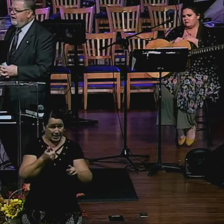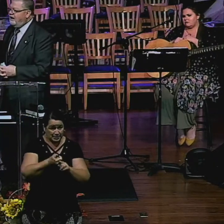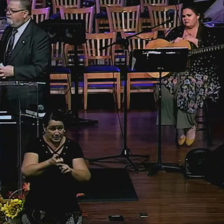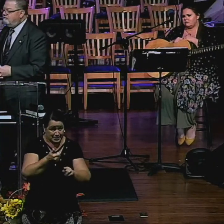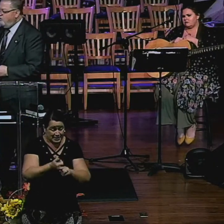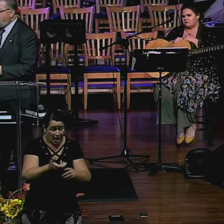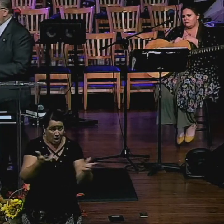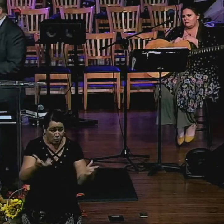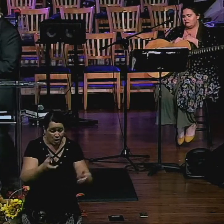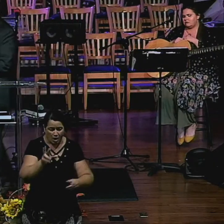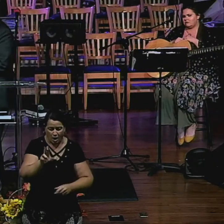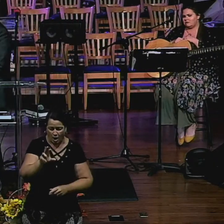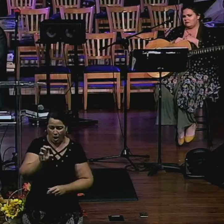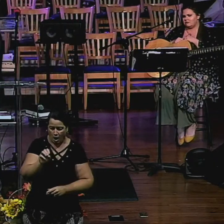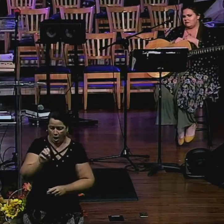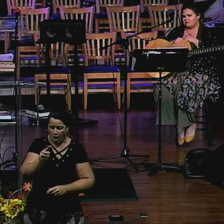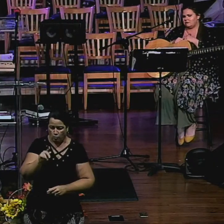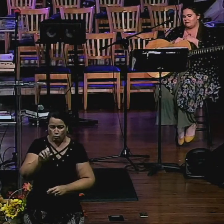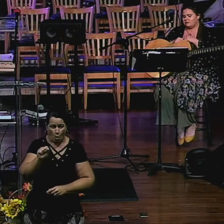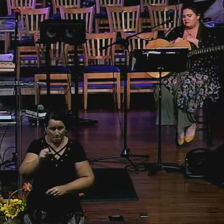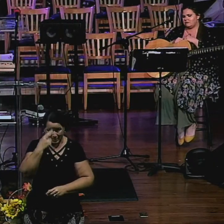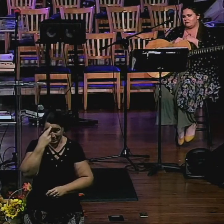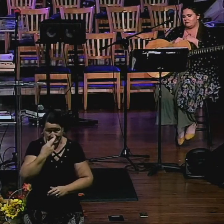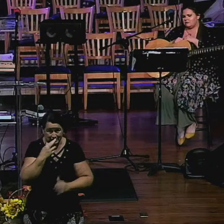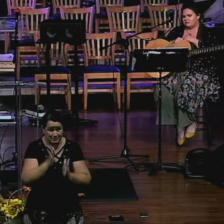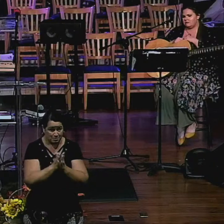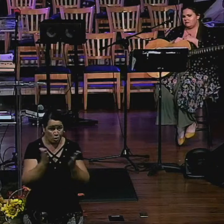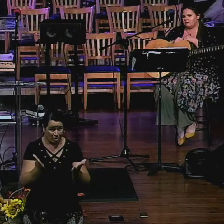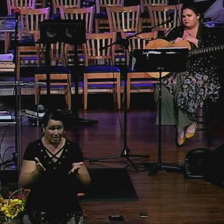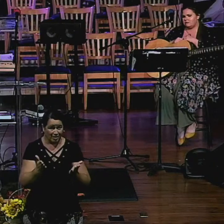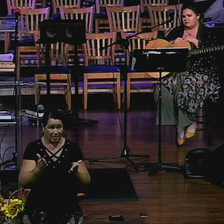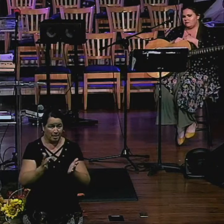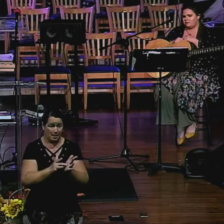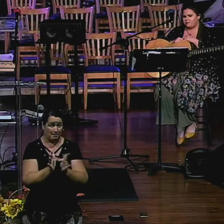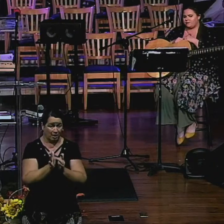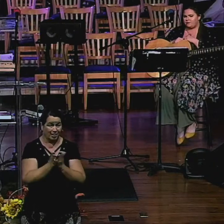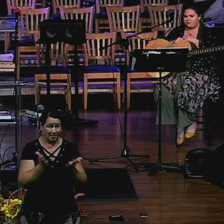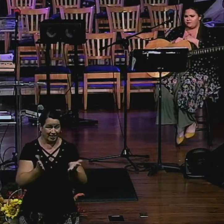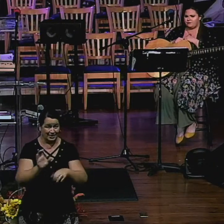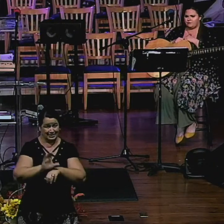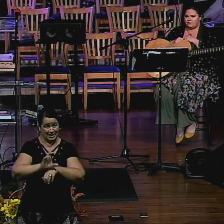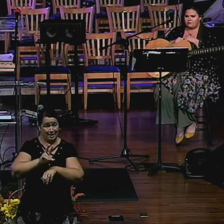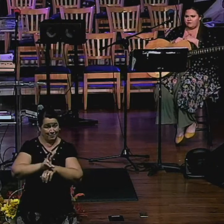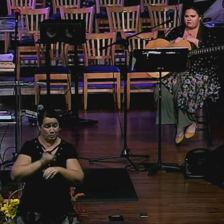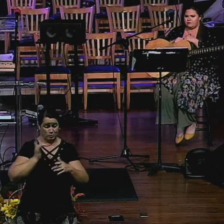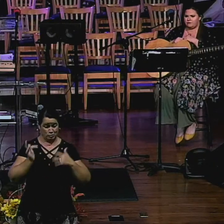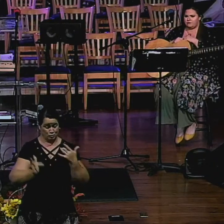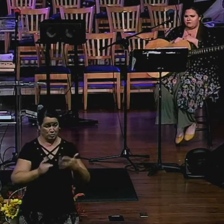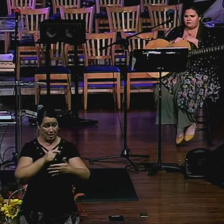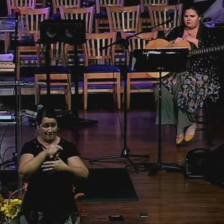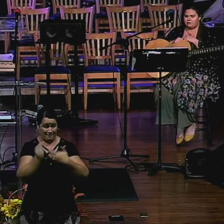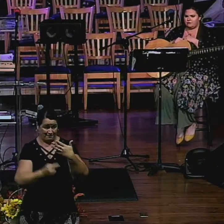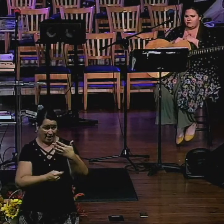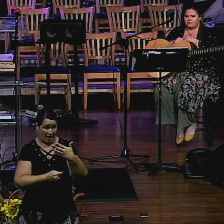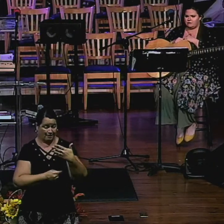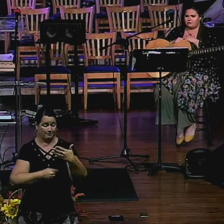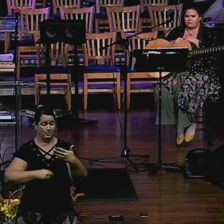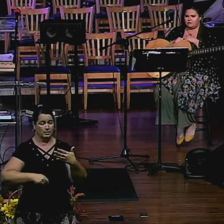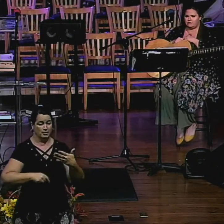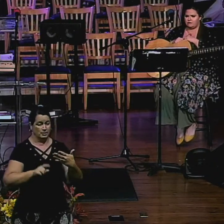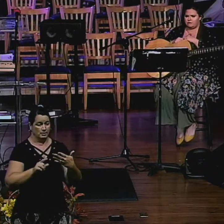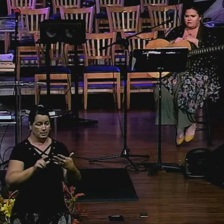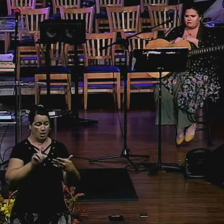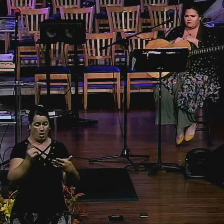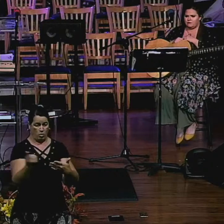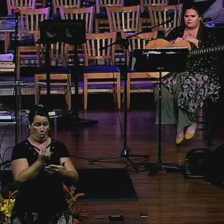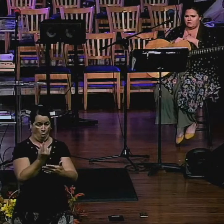book of Romans. So at Centerview Baptist Church, we do rejoice in the five solas, the five